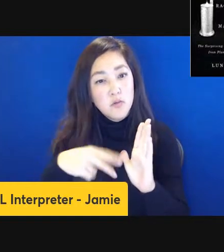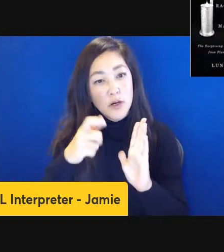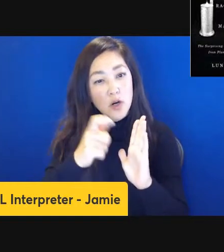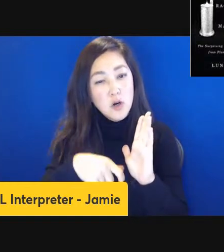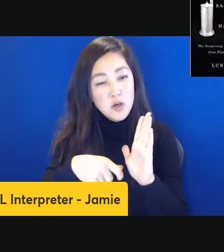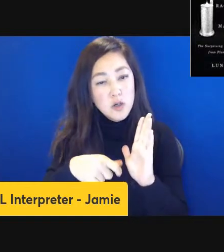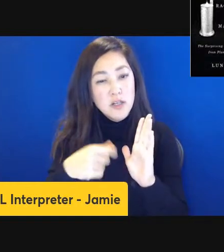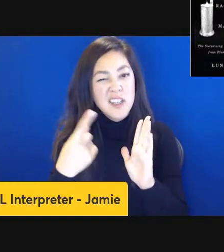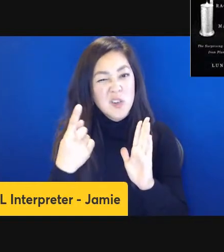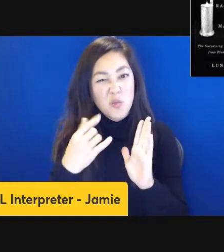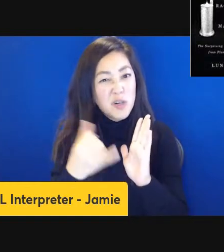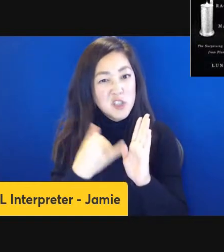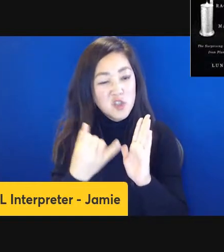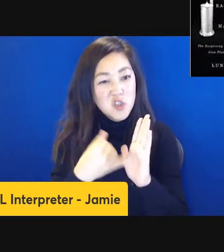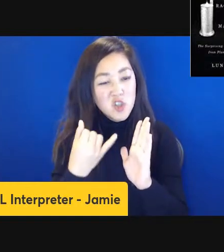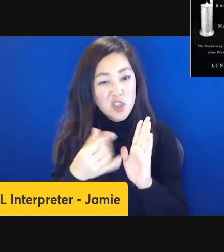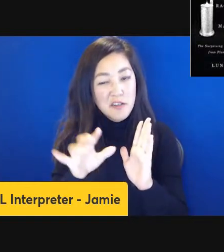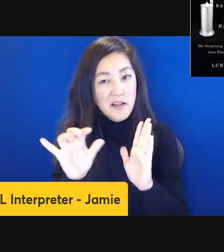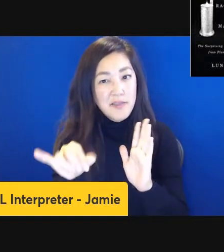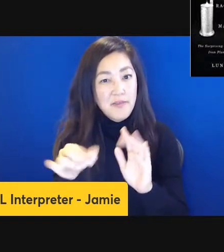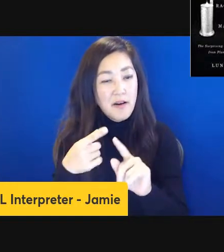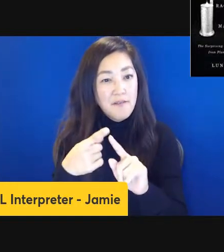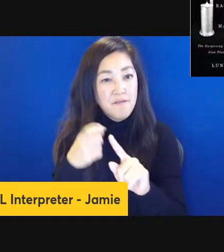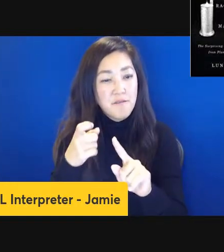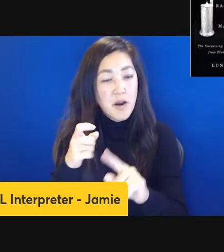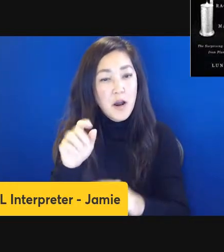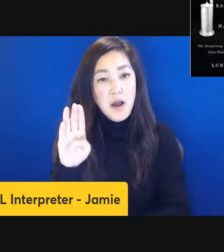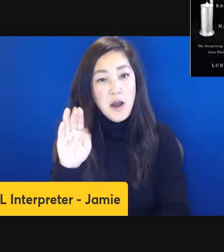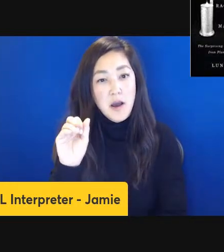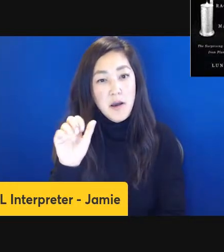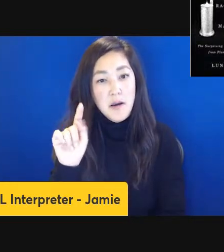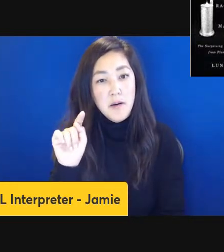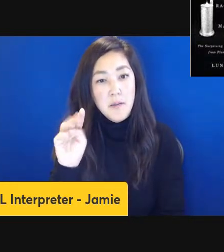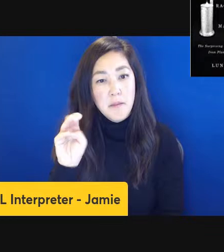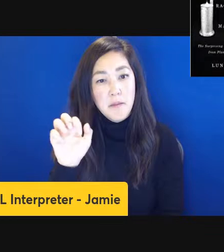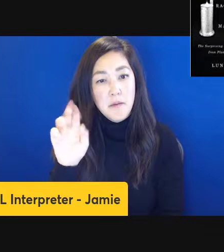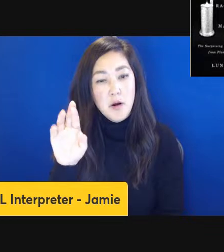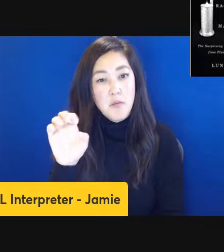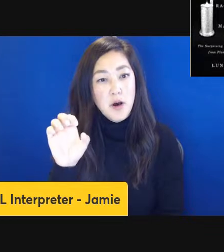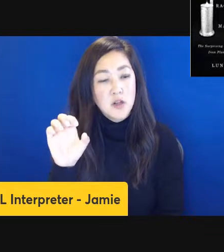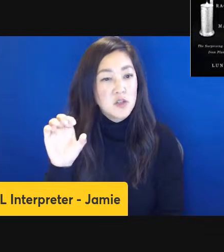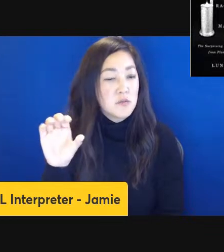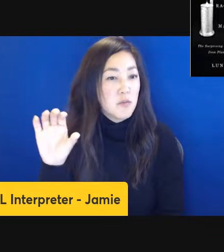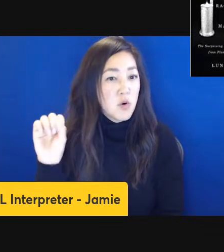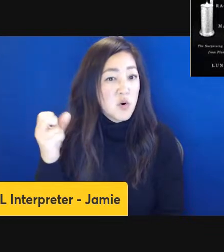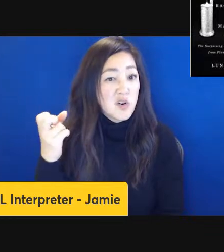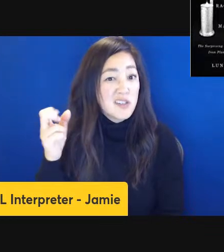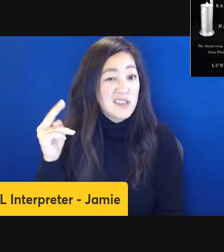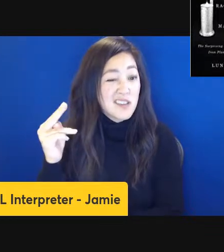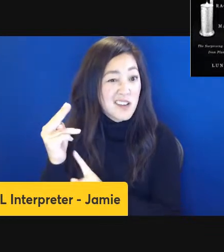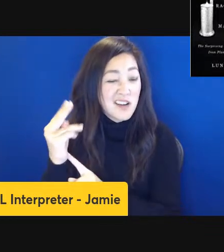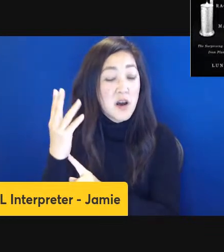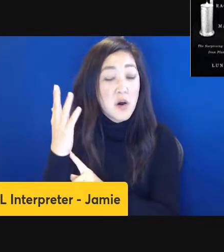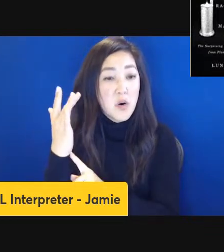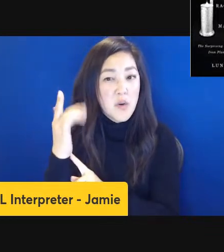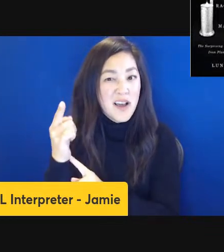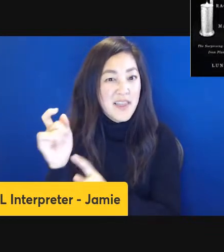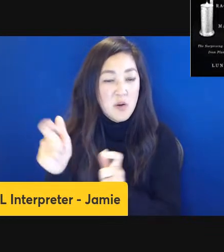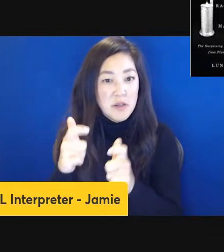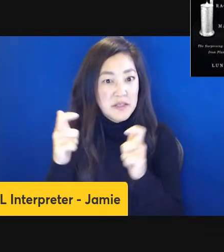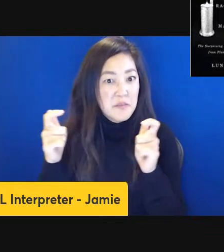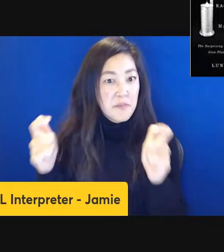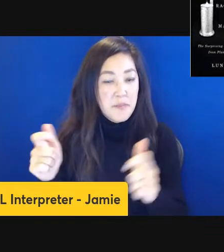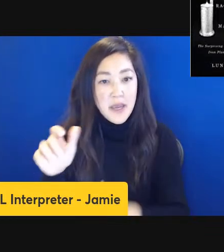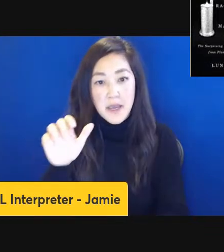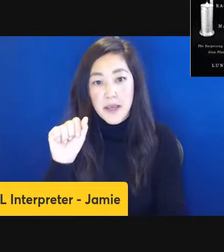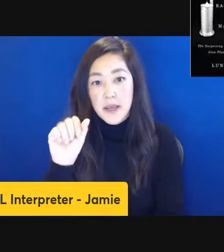Journal that had been syndicated from the Baltimore Sun because there was a large asbestos case, a legal battle